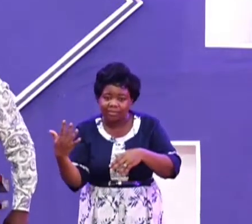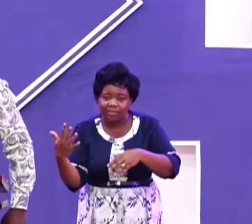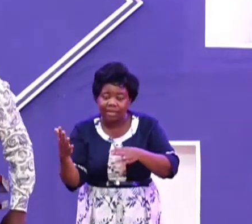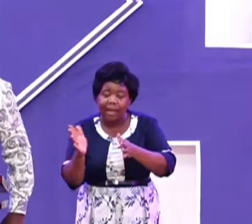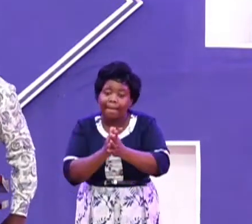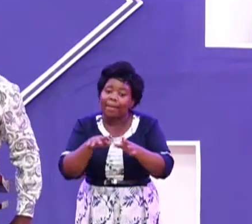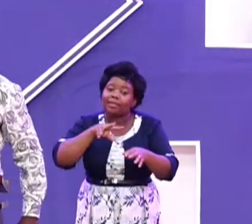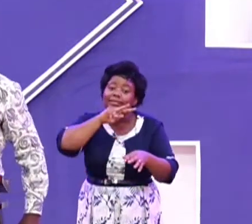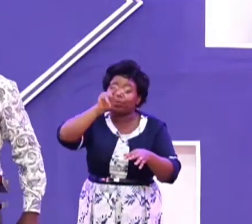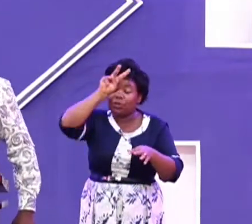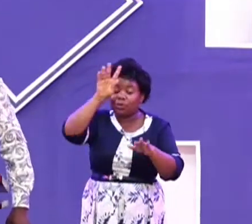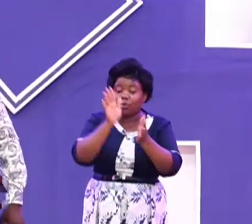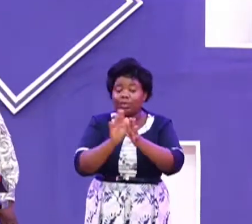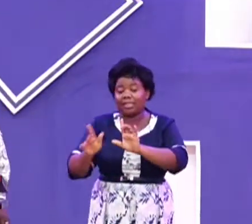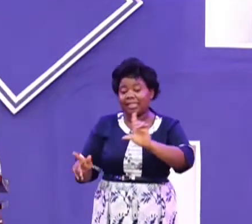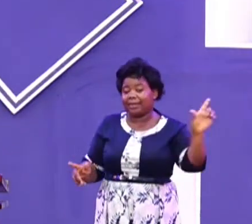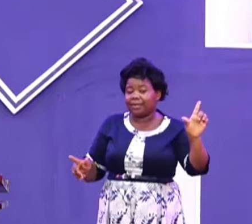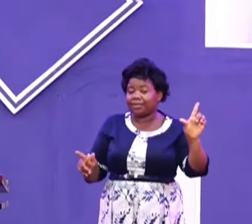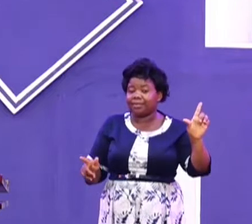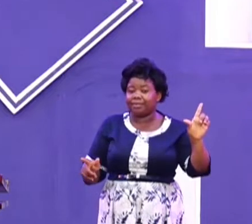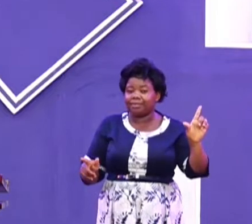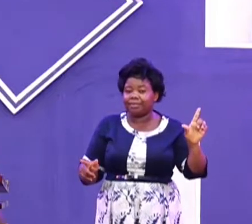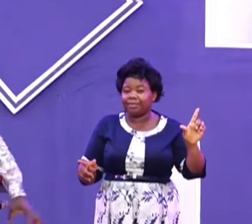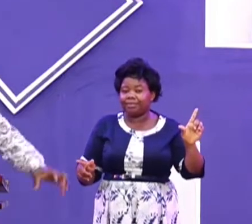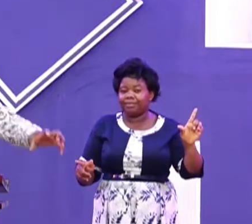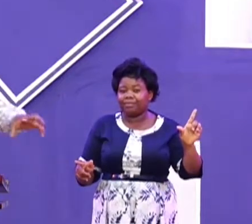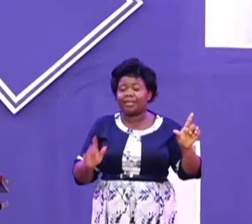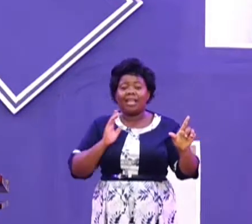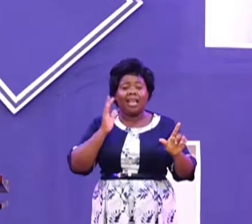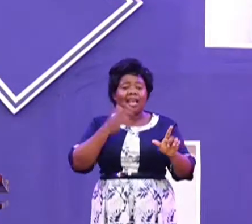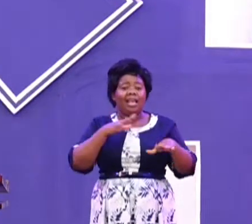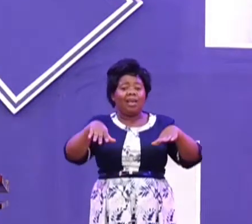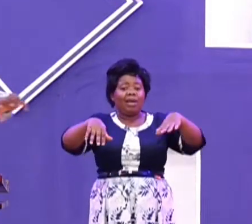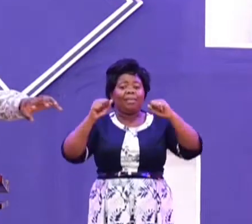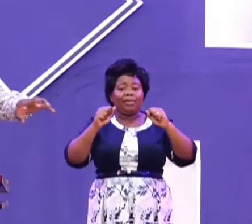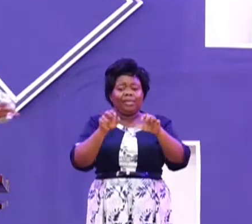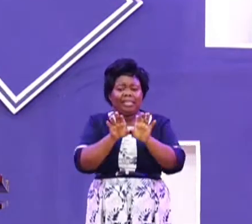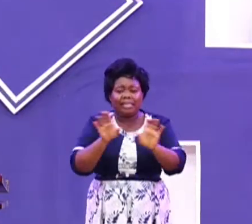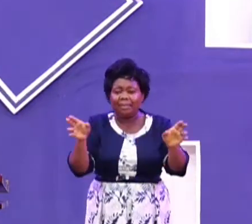but the goats on the left. Here, our master is separating the two groups.